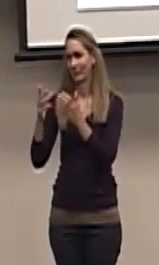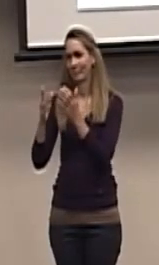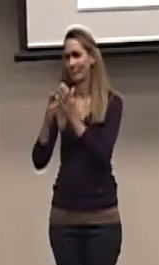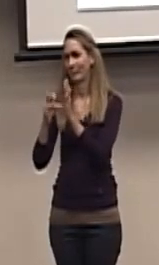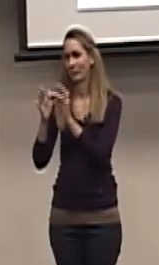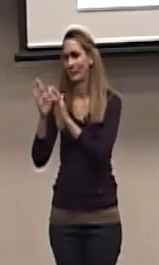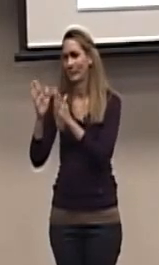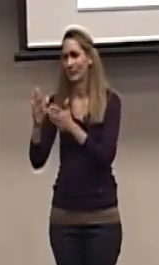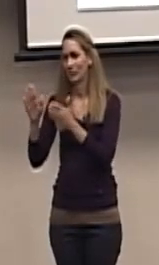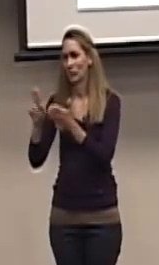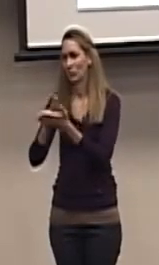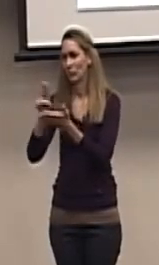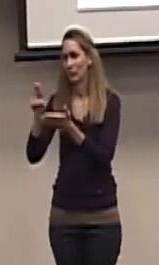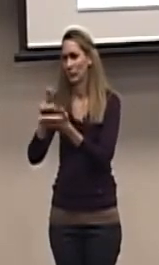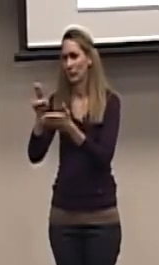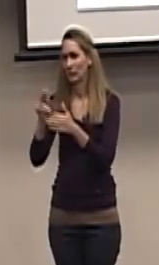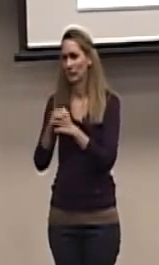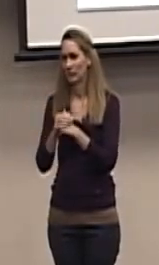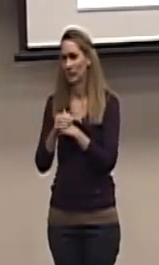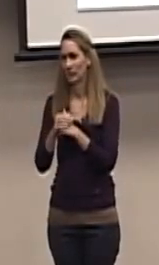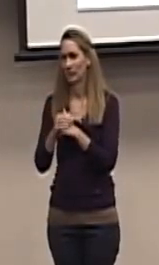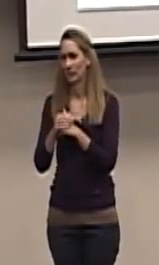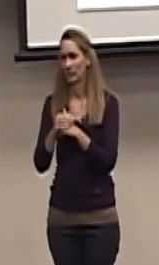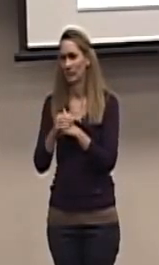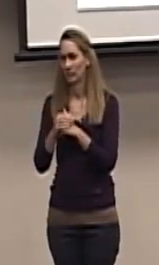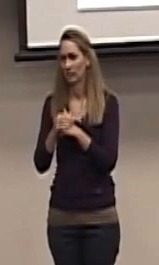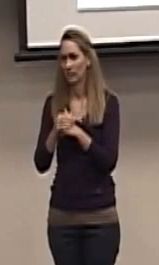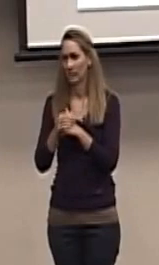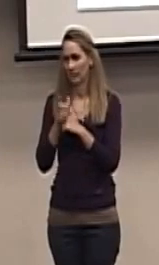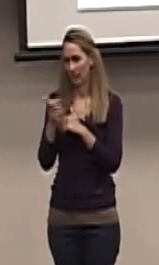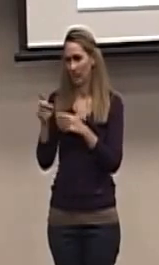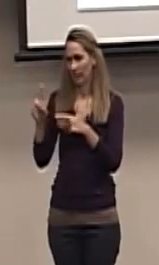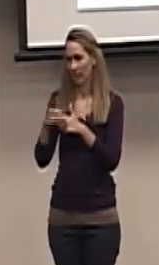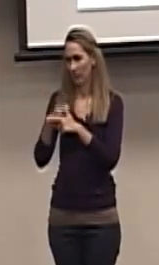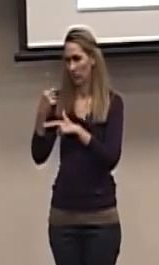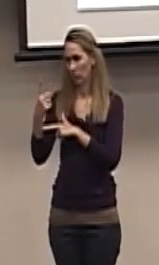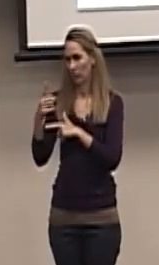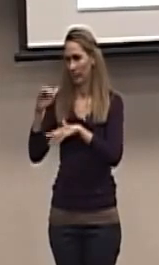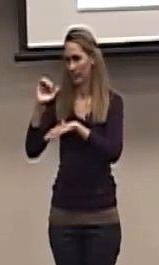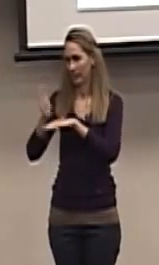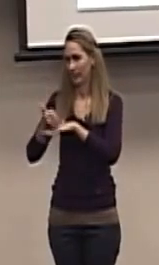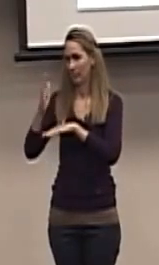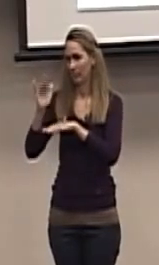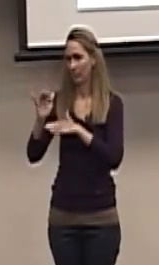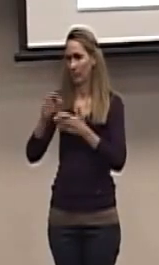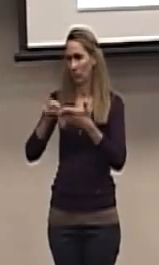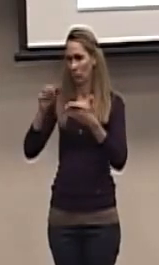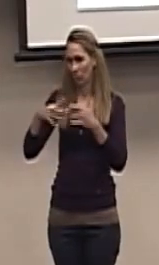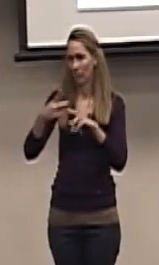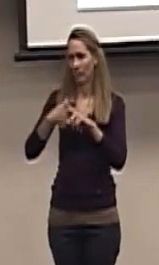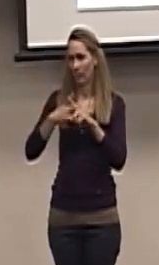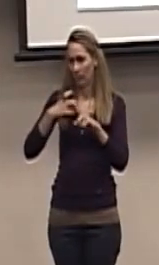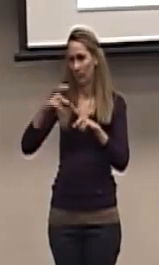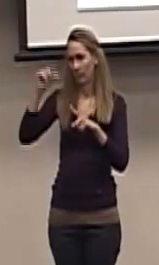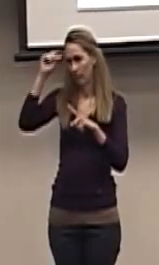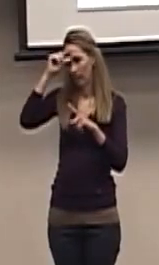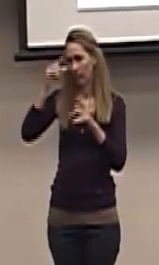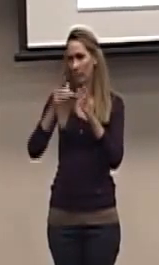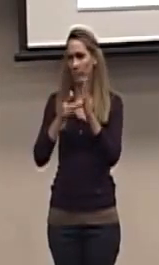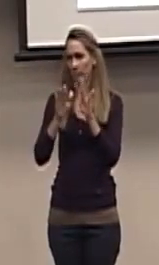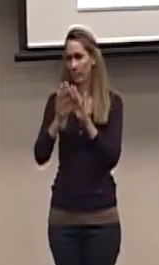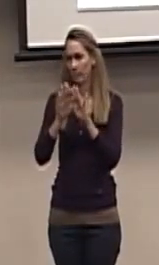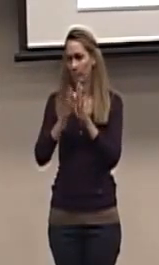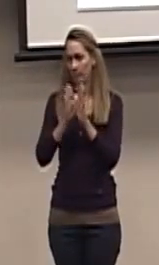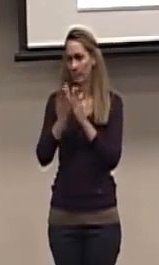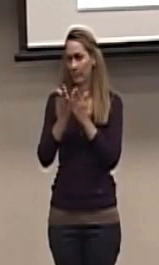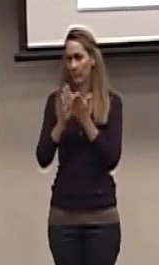first picture that I show you about the pioneering students of Ghana Bible College. And we have a Teku Preaching School in the